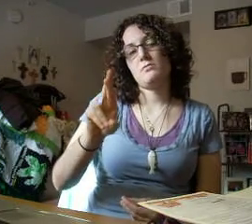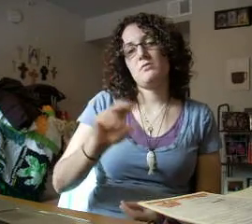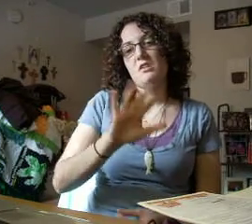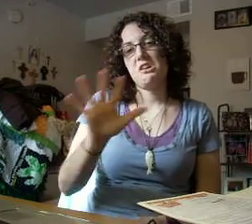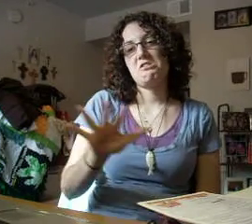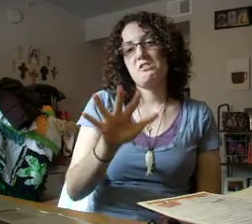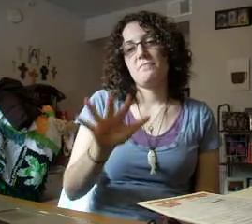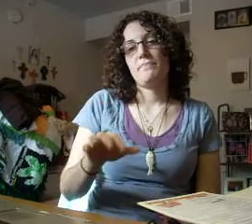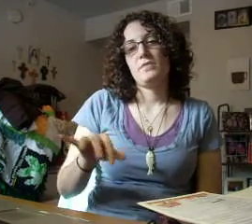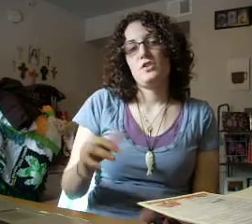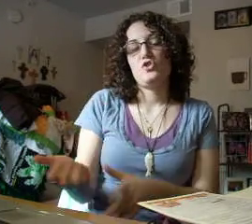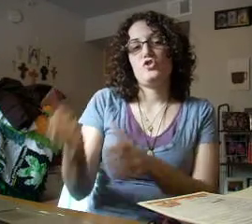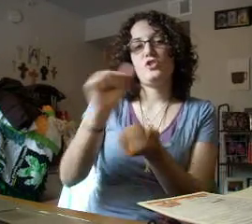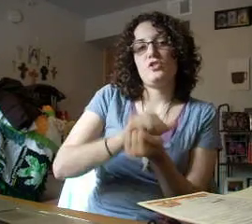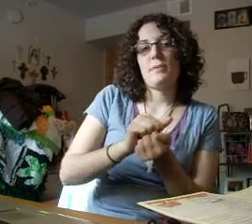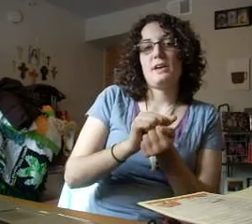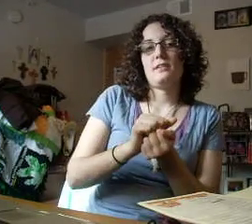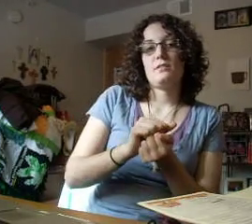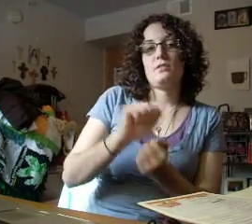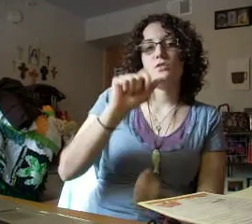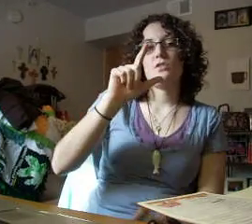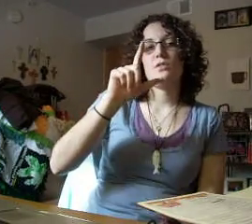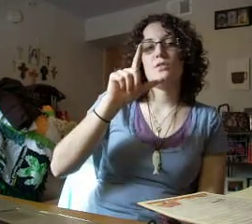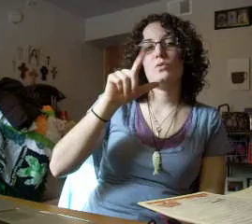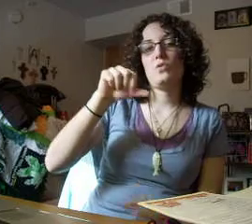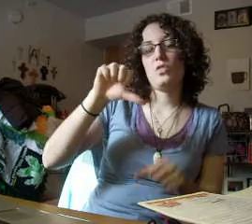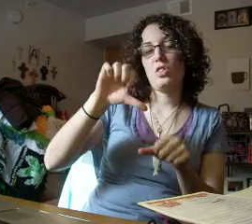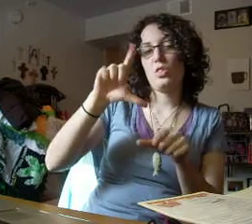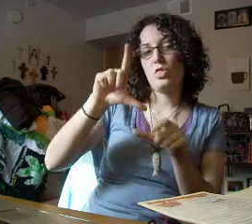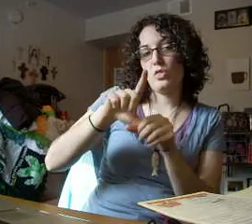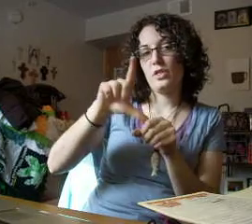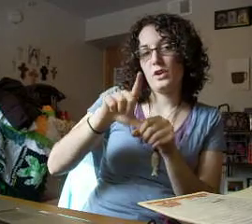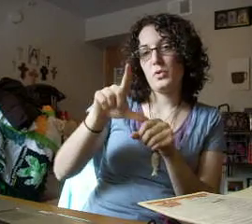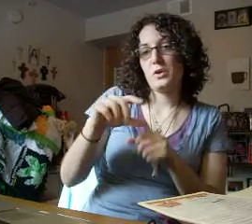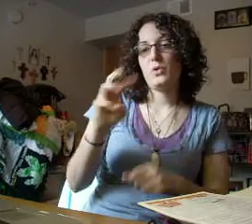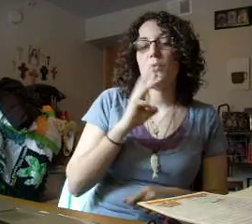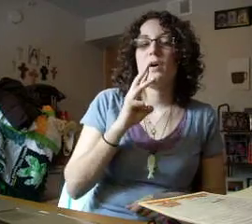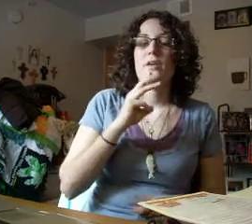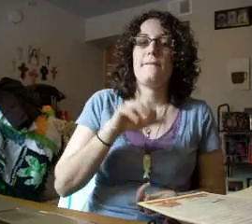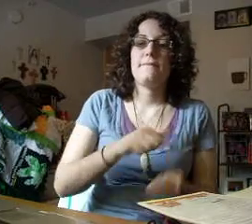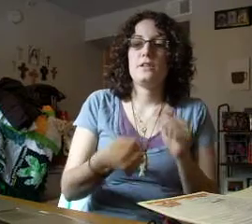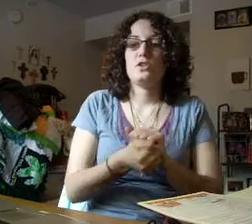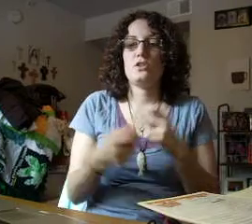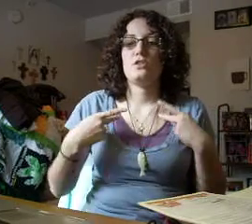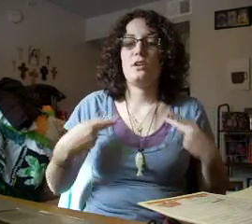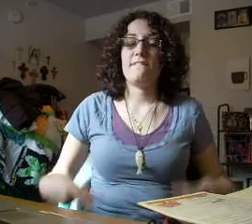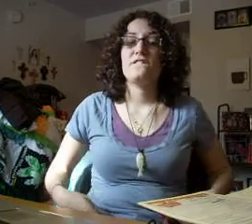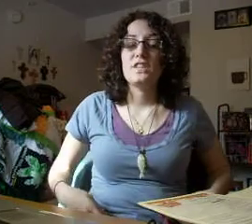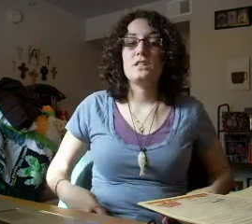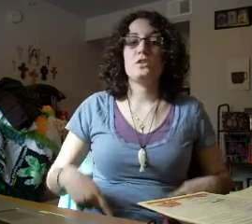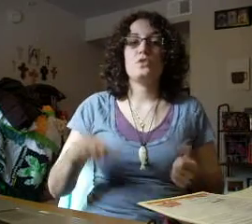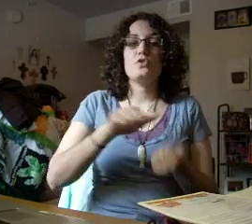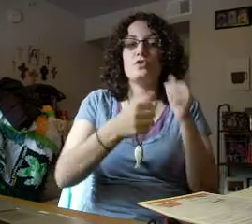water. So it's those changes are physical changes, and those states